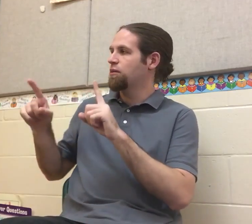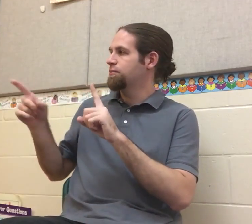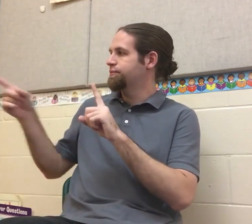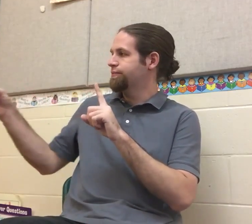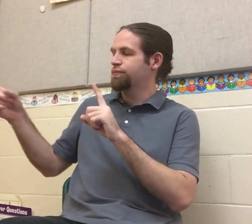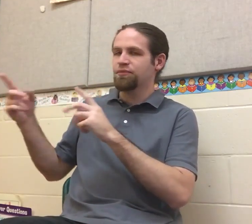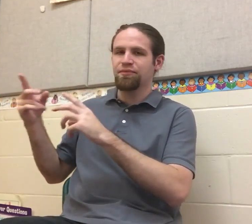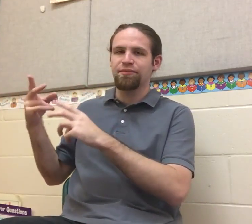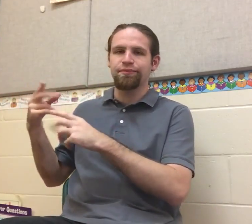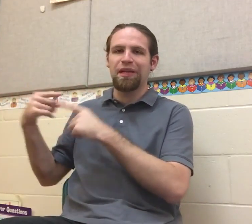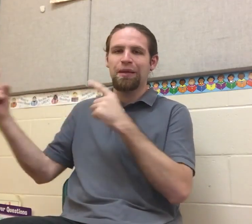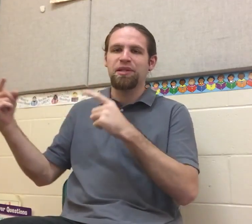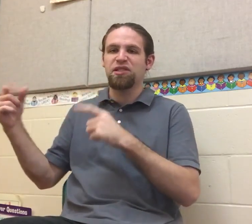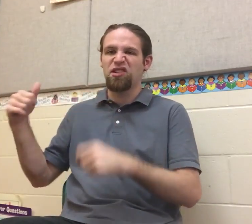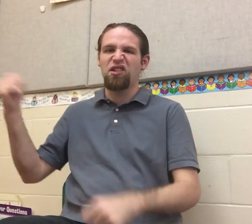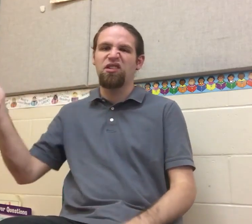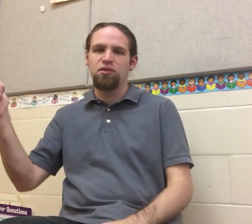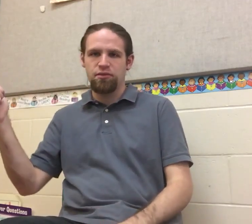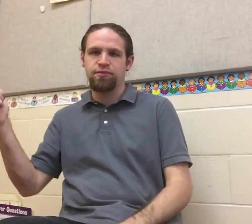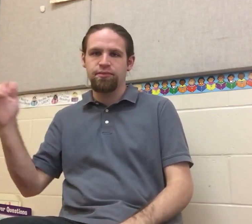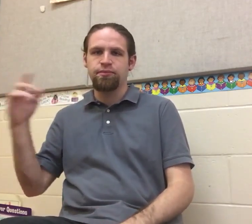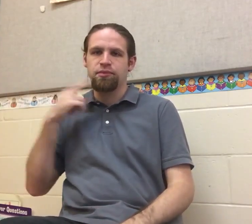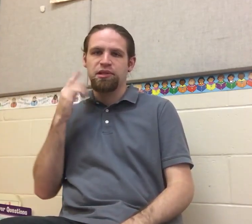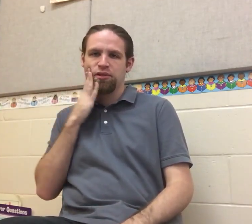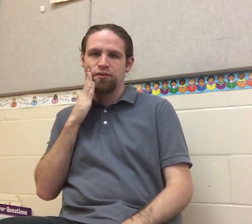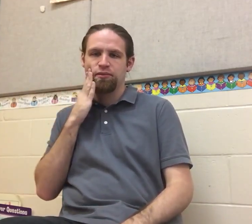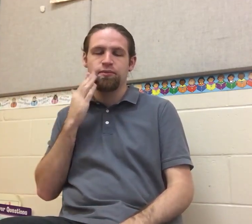Can you spot a pattern among the cells in this honeycomb?